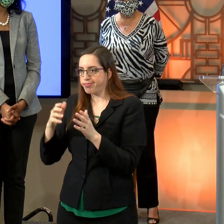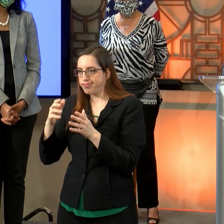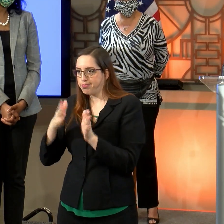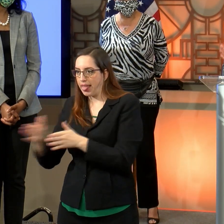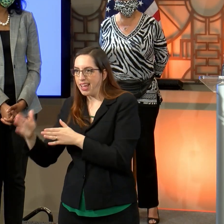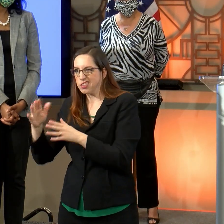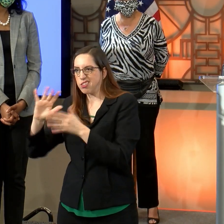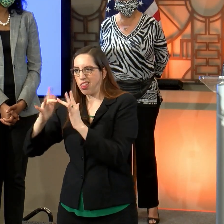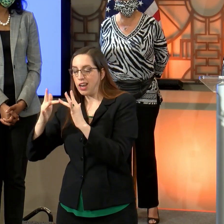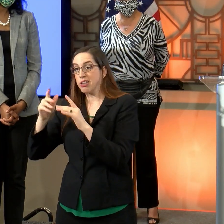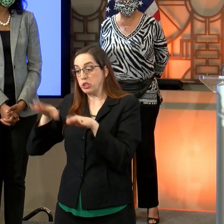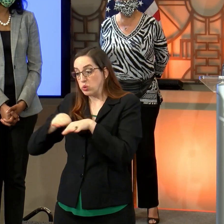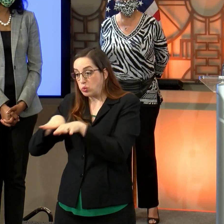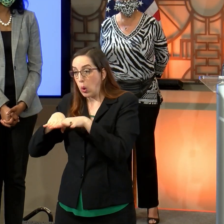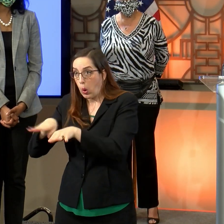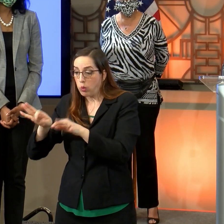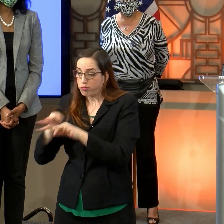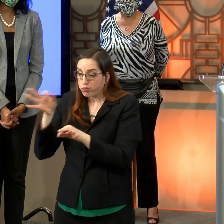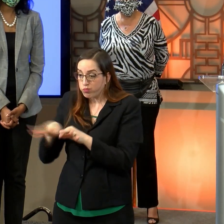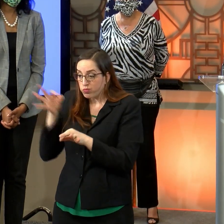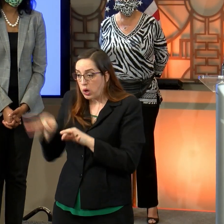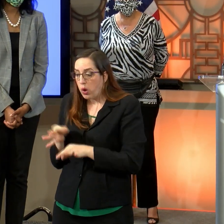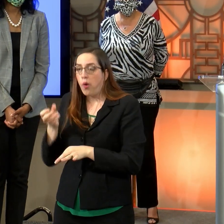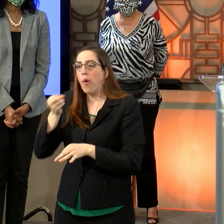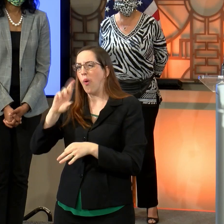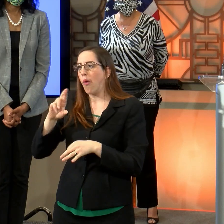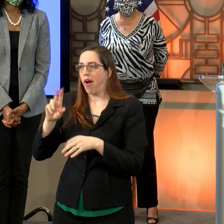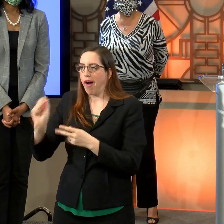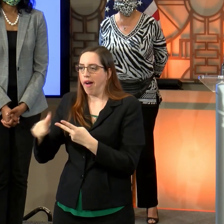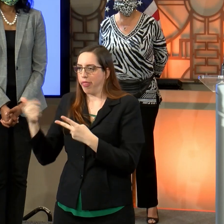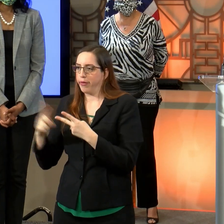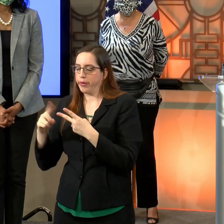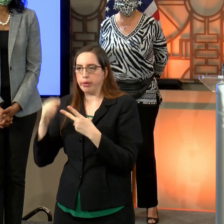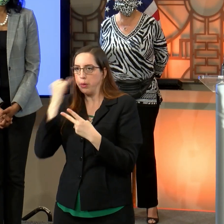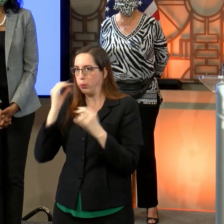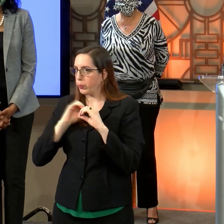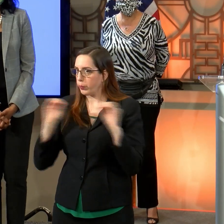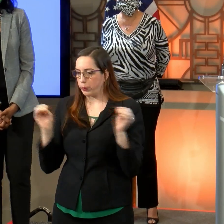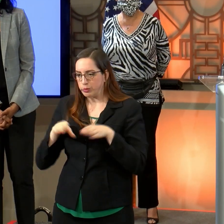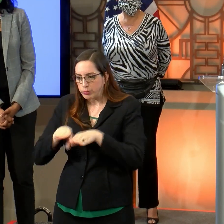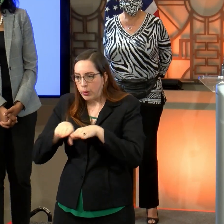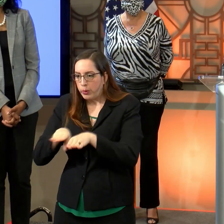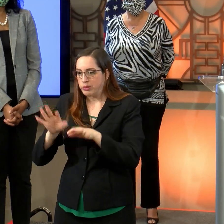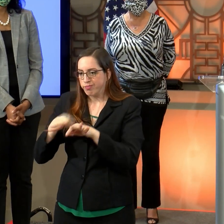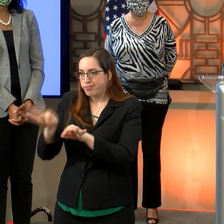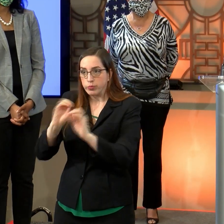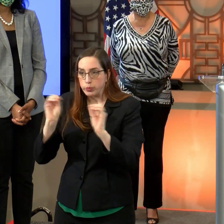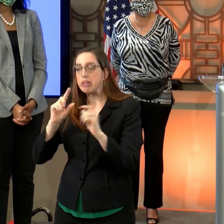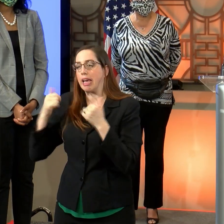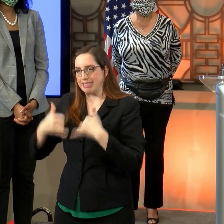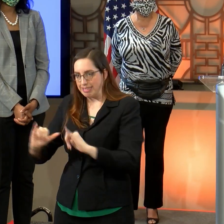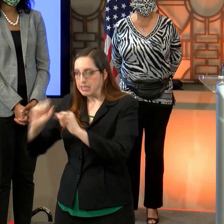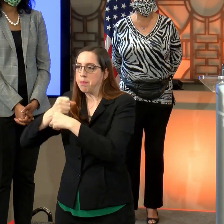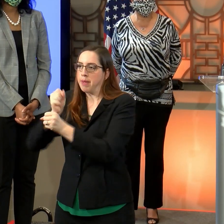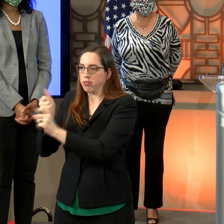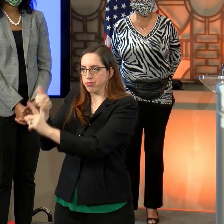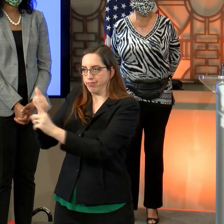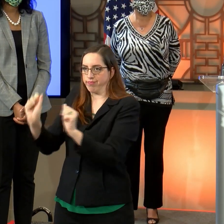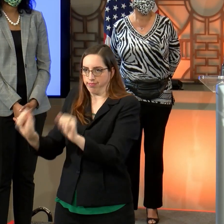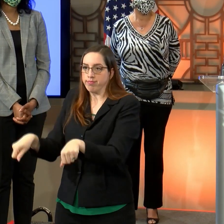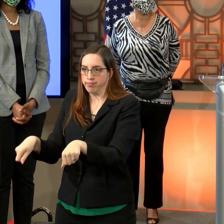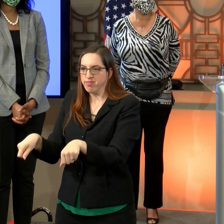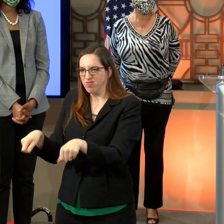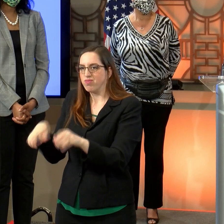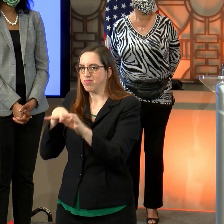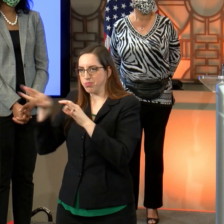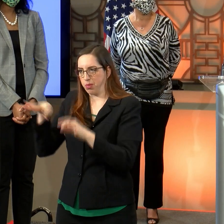can either sew it, or there's even a pattern for how to do it without sewing. And furthermore,